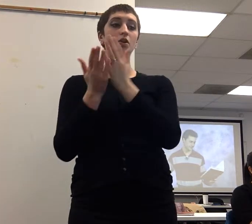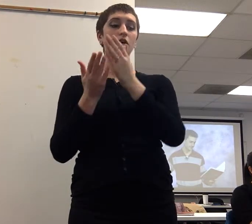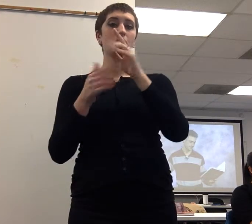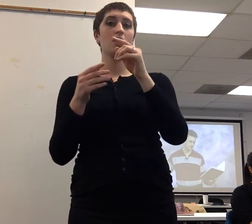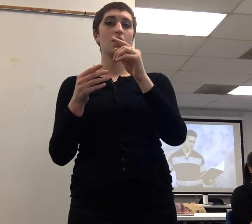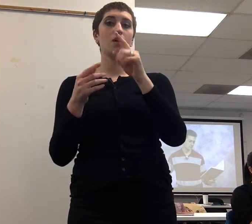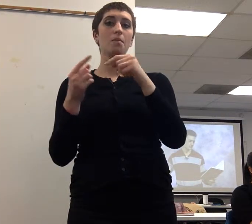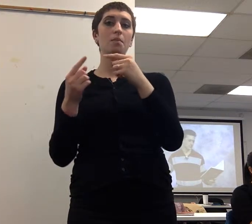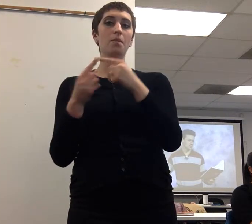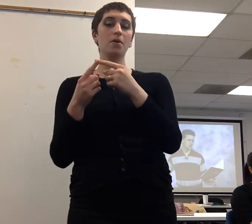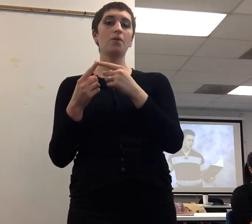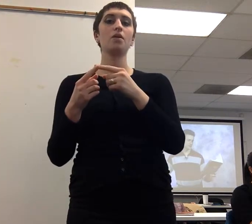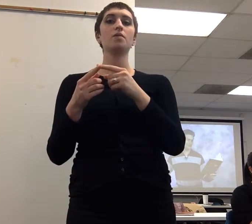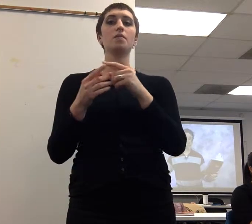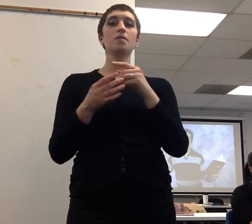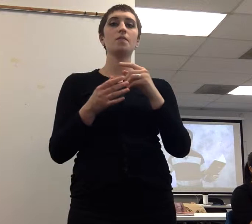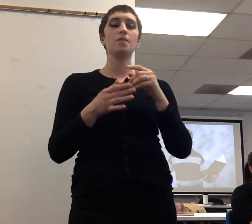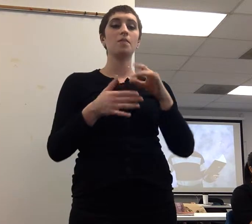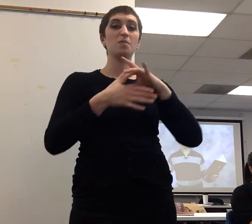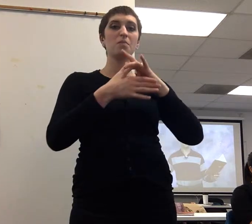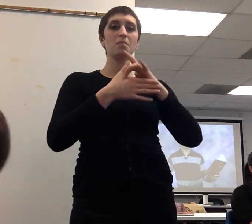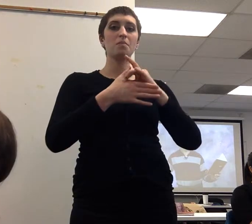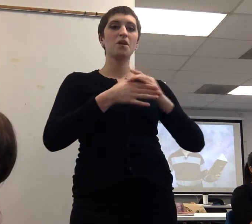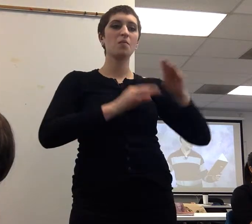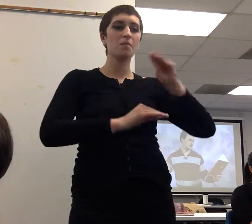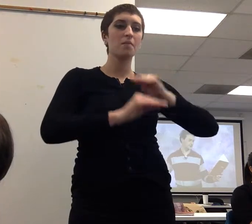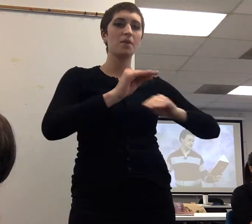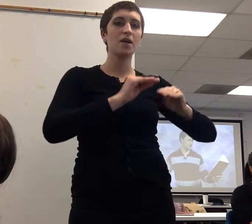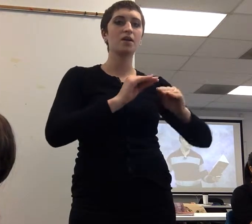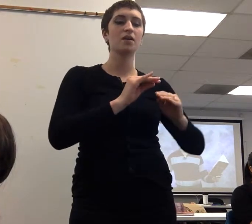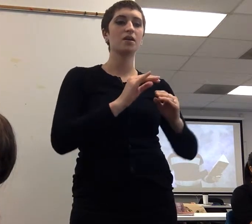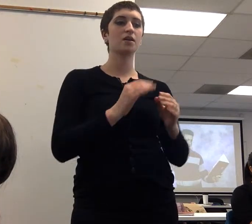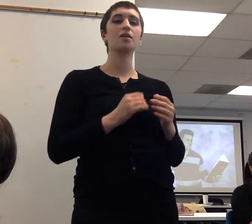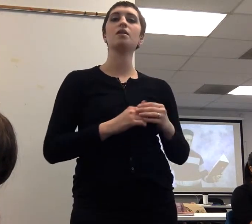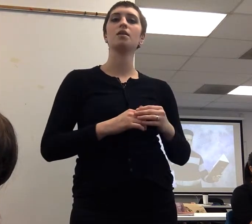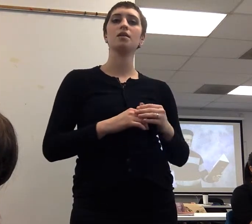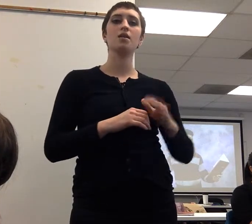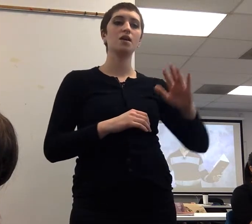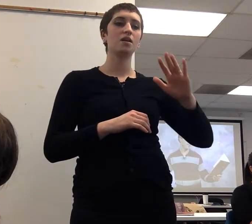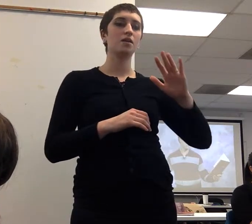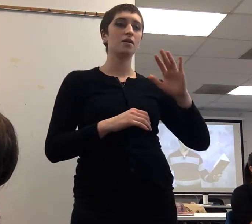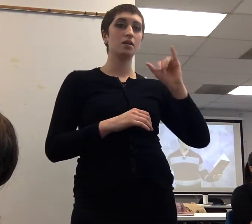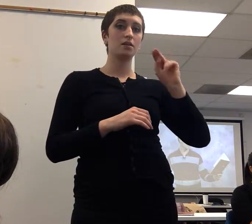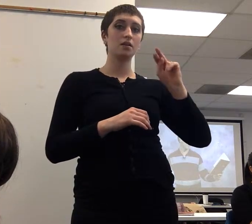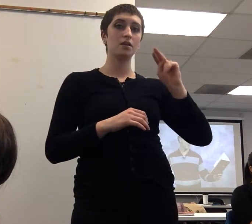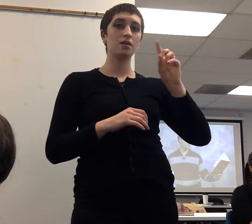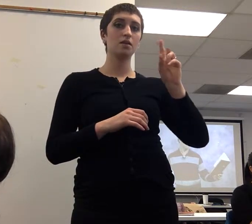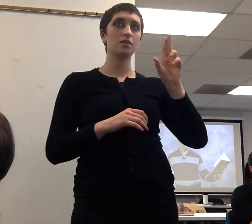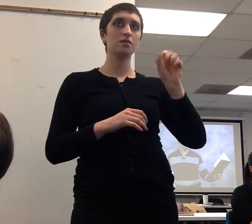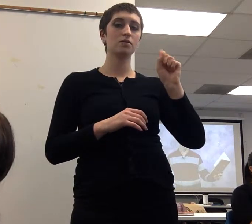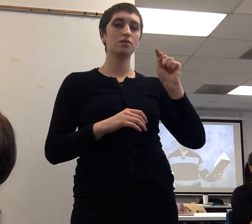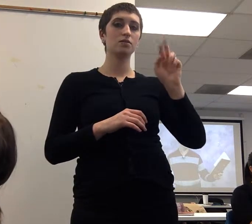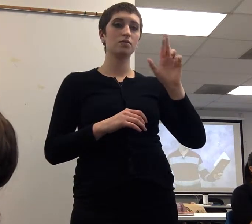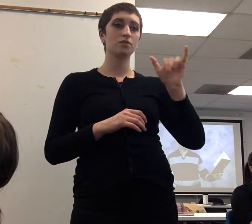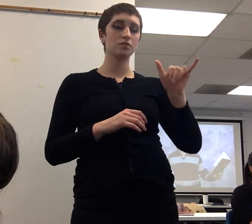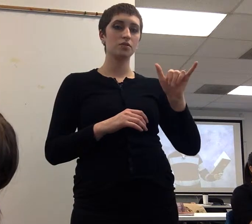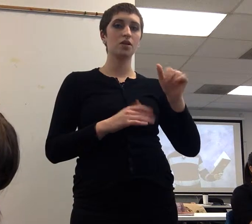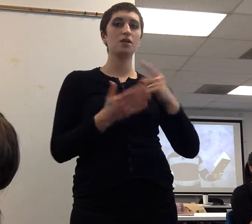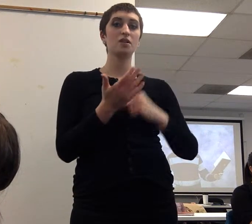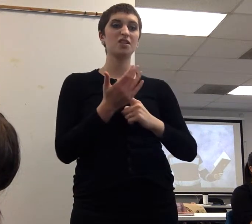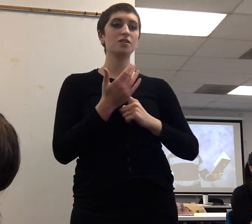under. This is an example from Upton Sinclair's book. Cut up by the